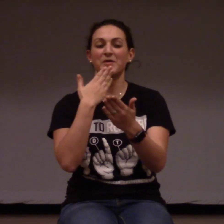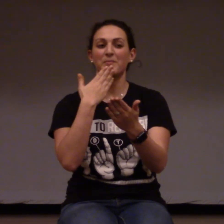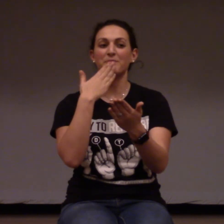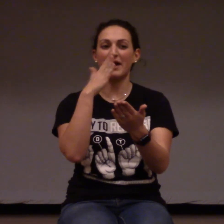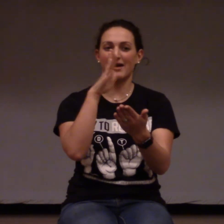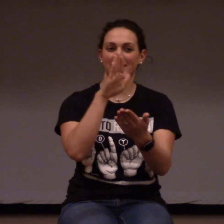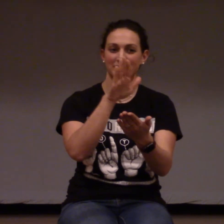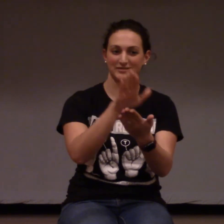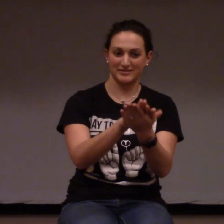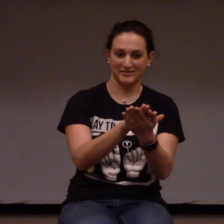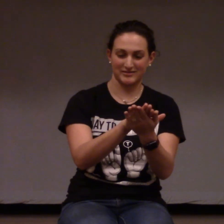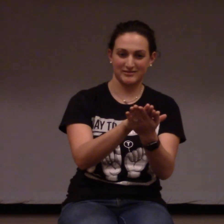bad,